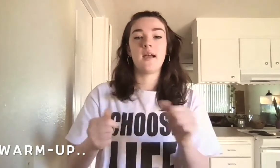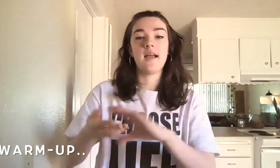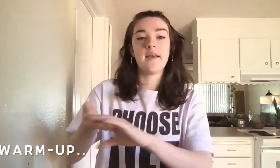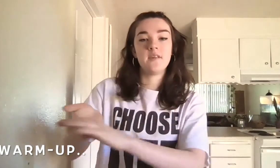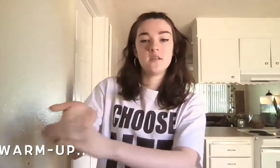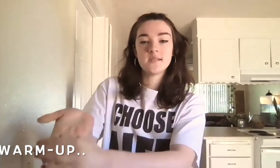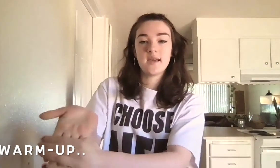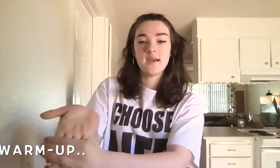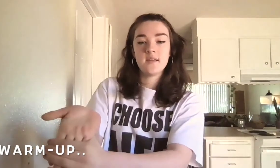And the other side.